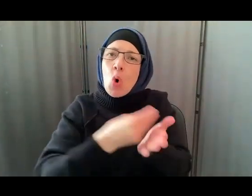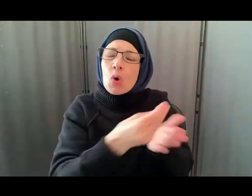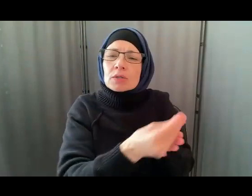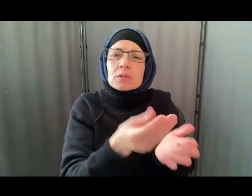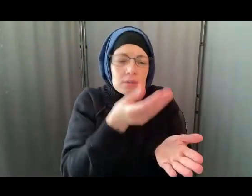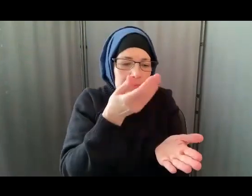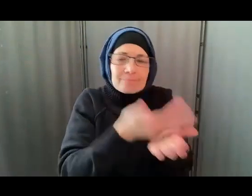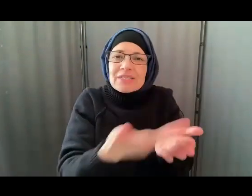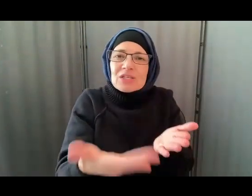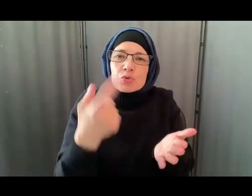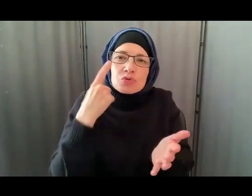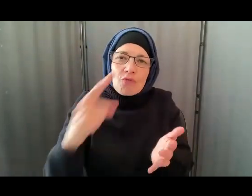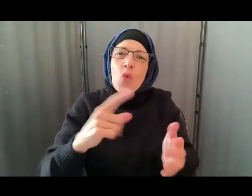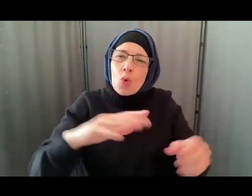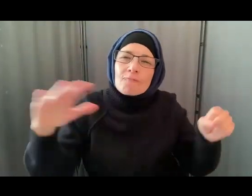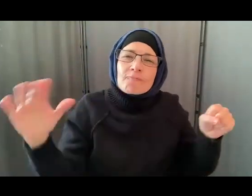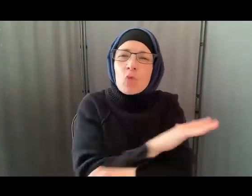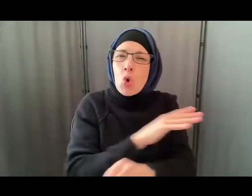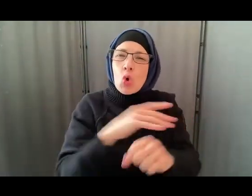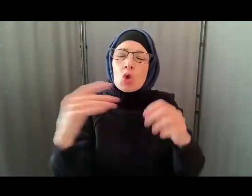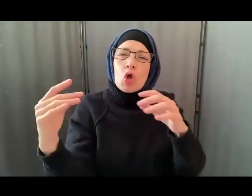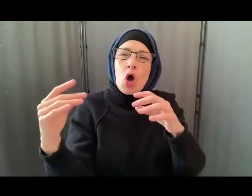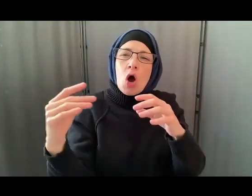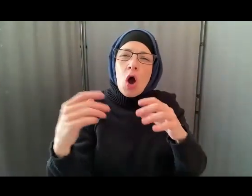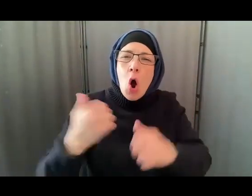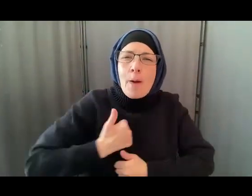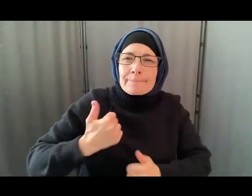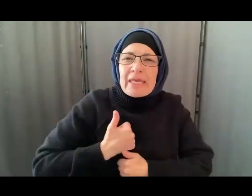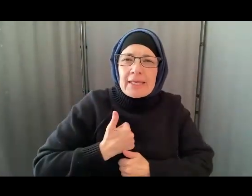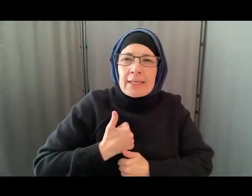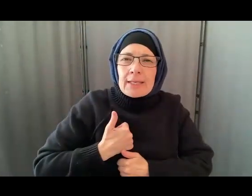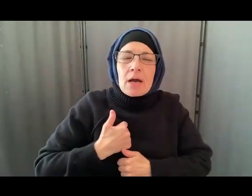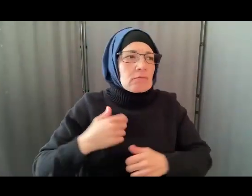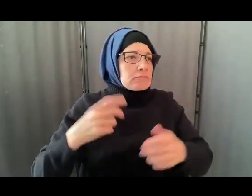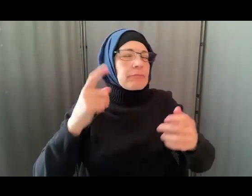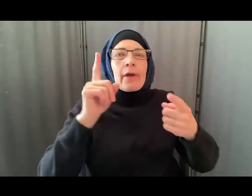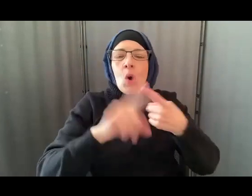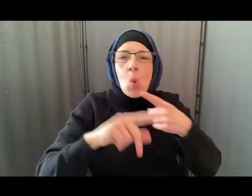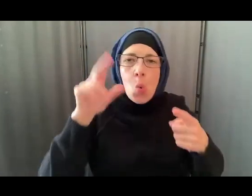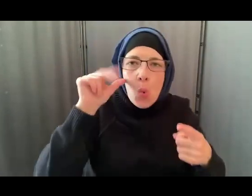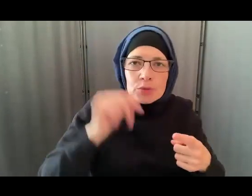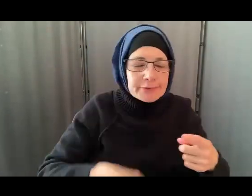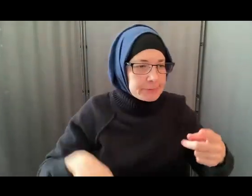with all what it takes, horses, horse covers,